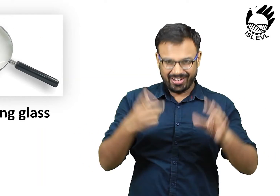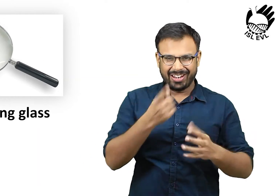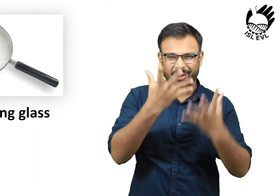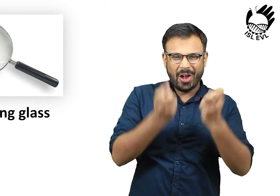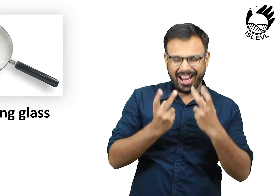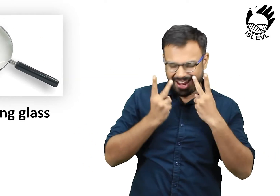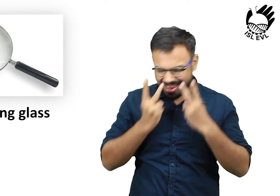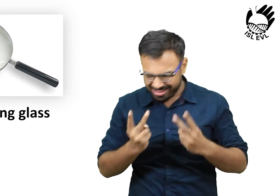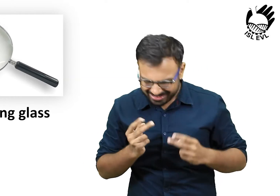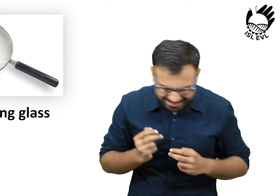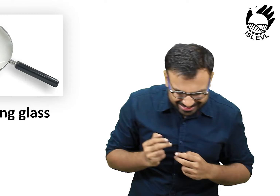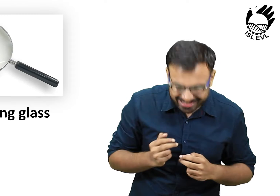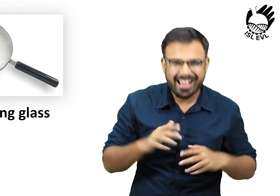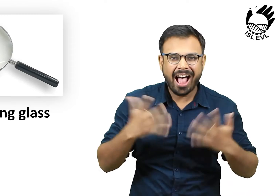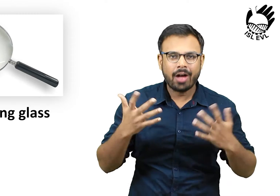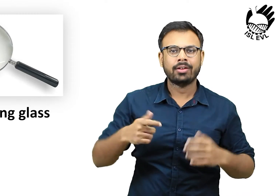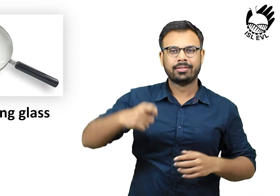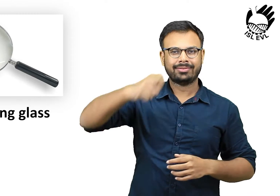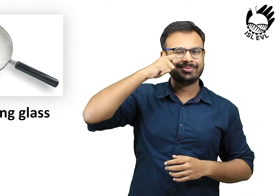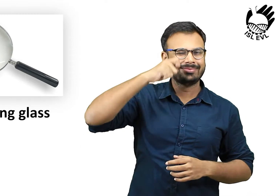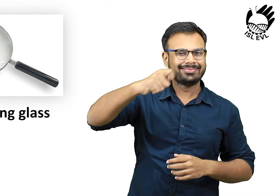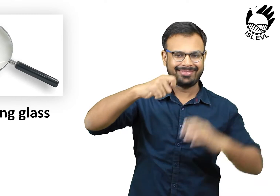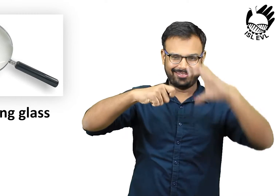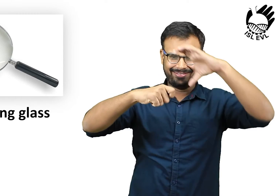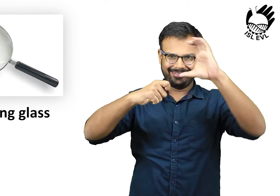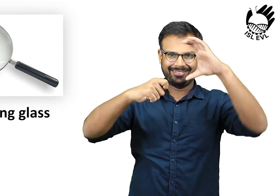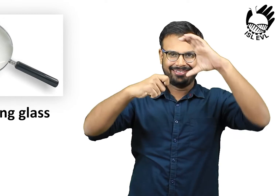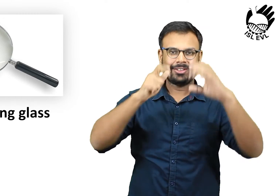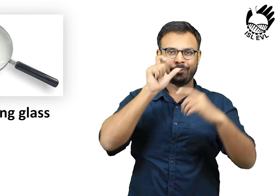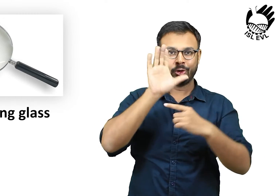or an alternative way of suspending the skewer in the solution.